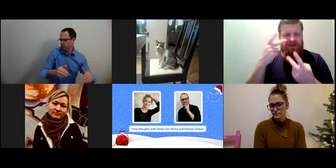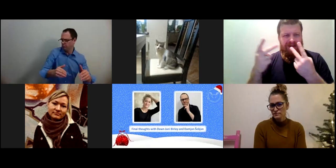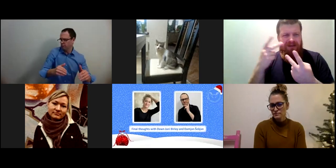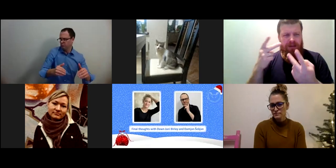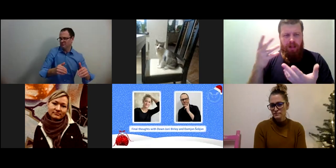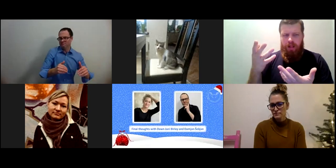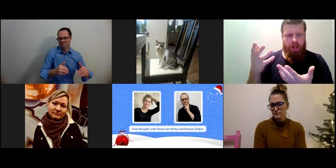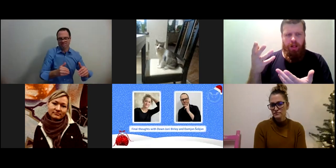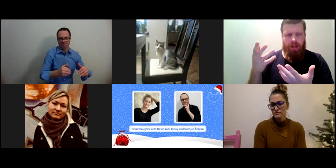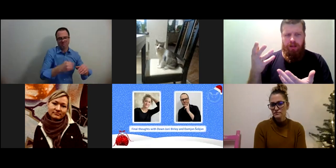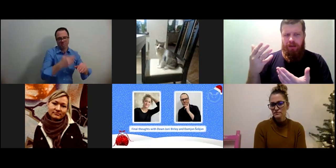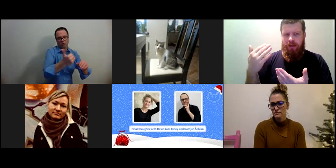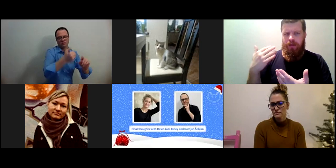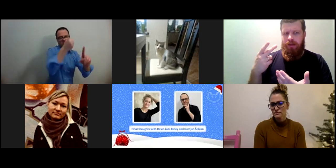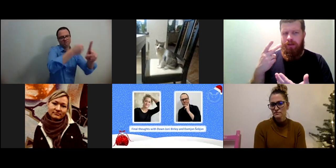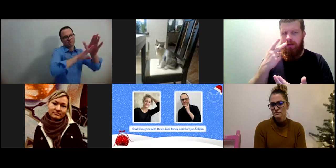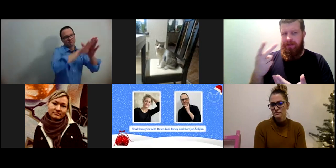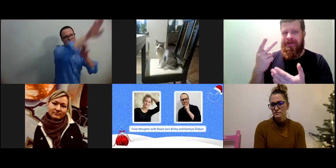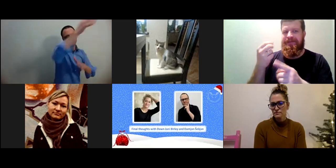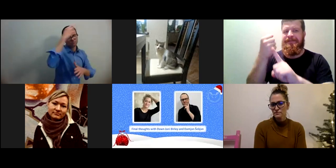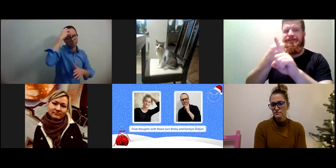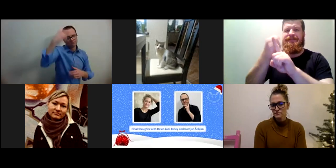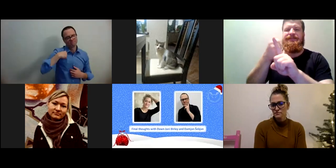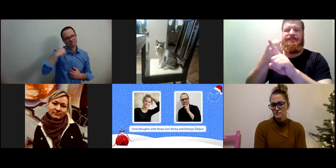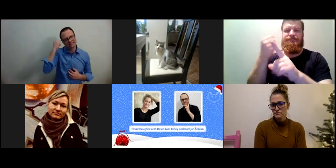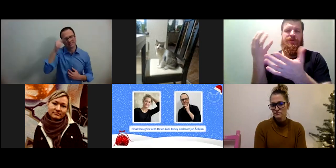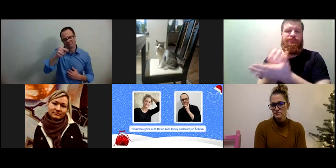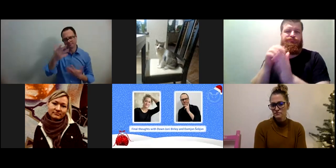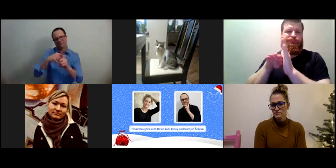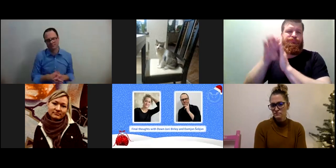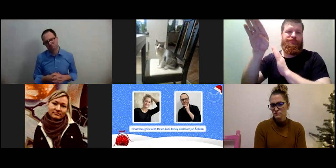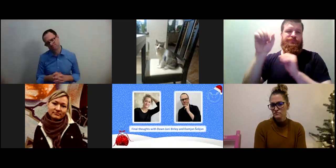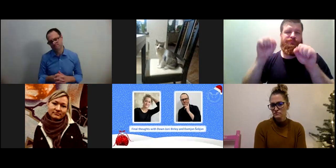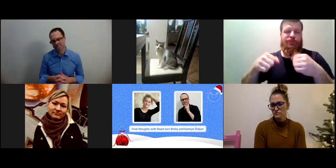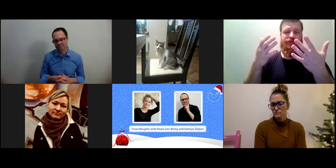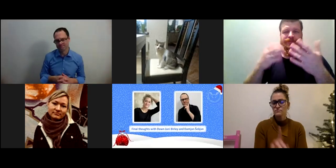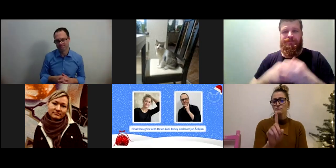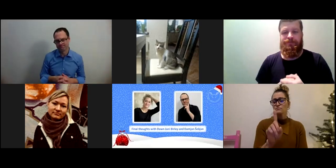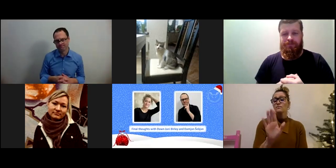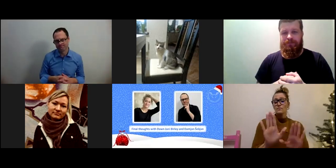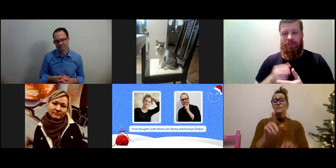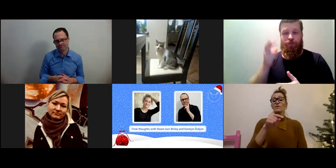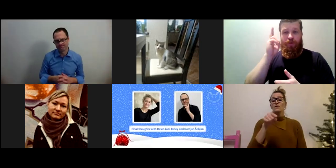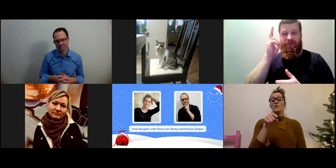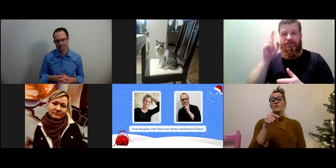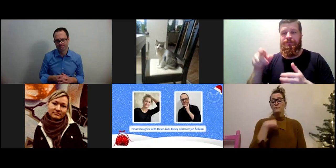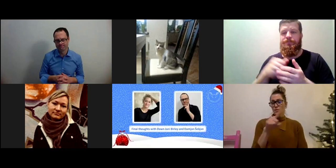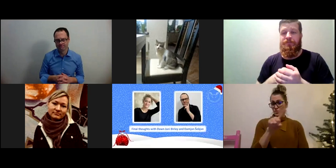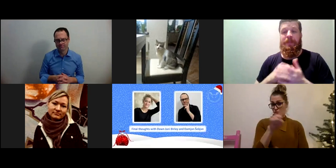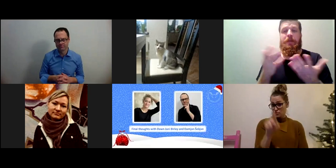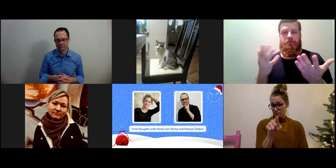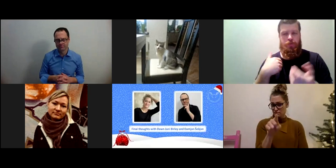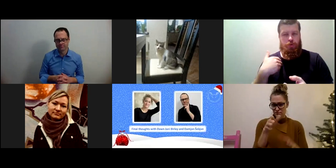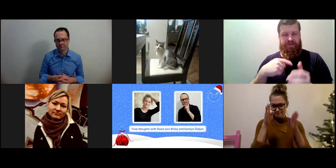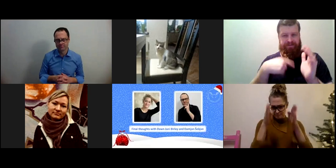Corona crisis, maybe we can put more pressure on our national deaf associations